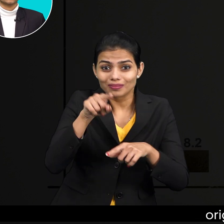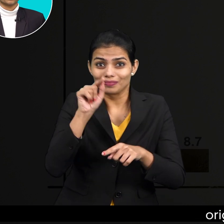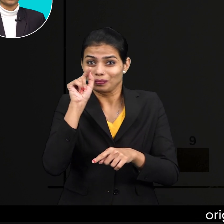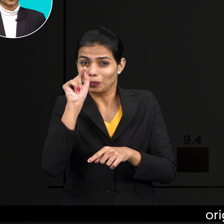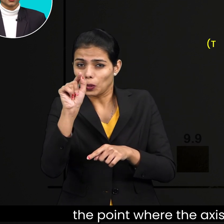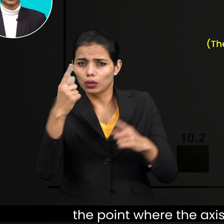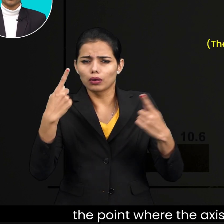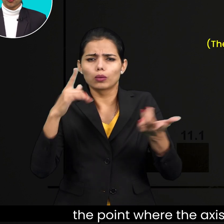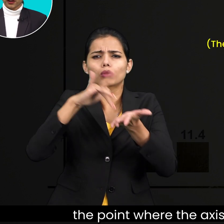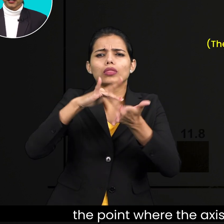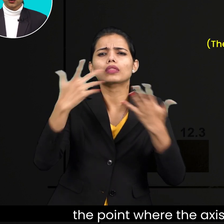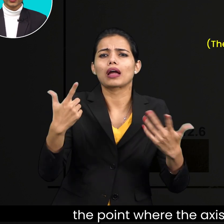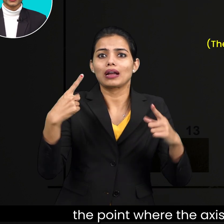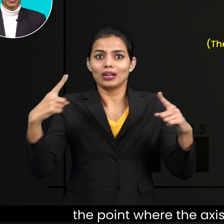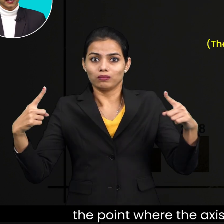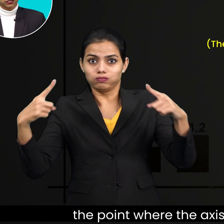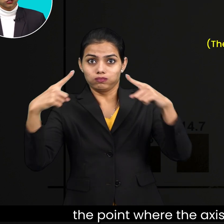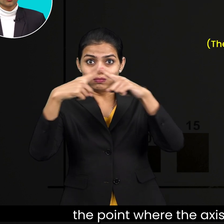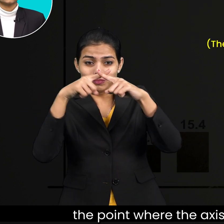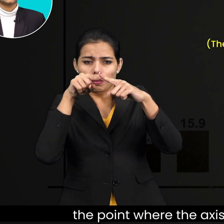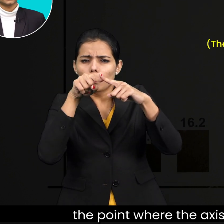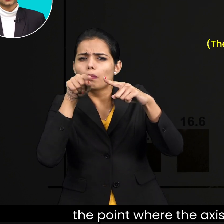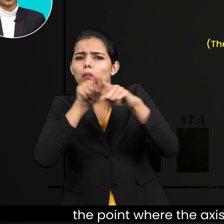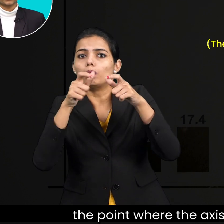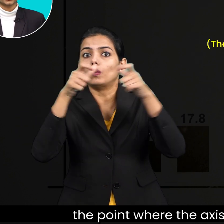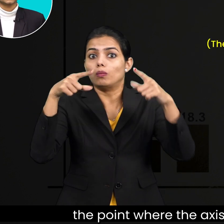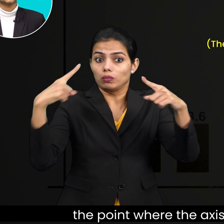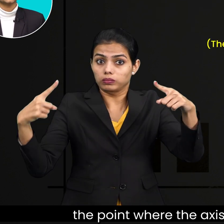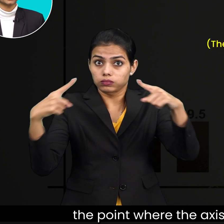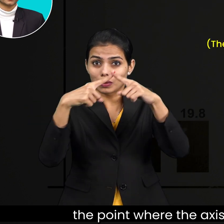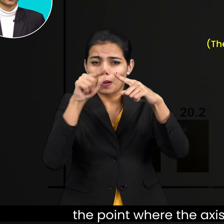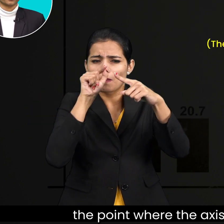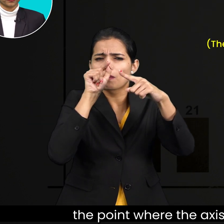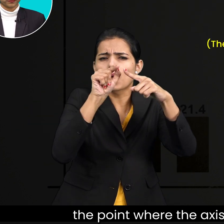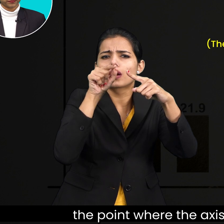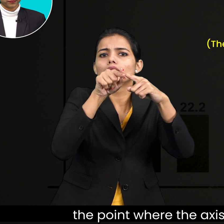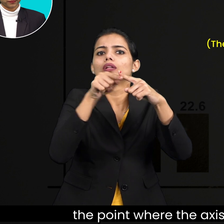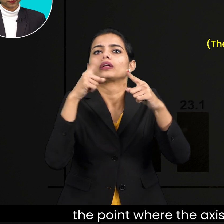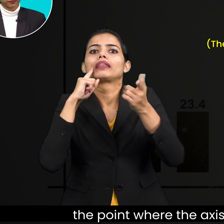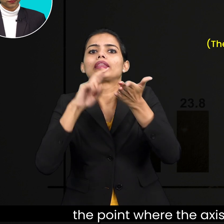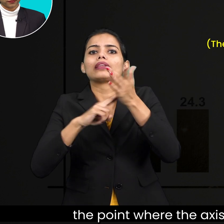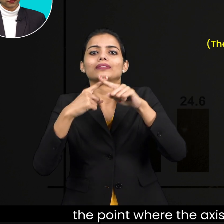Origin, the point where the axes of the system intersect.